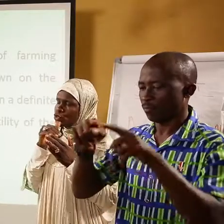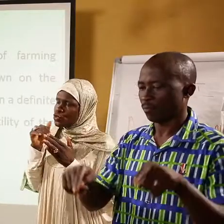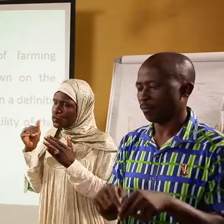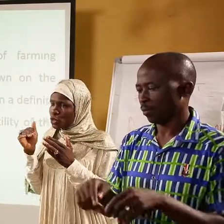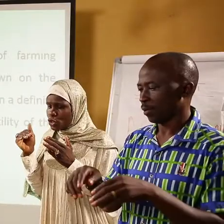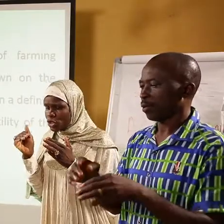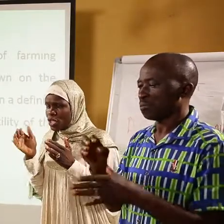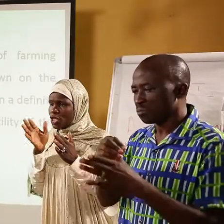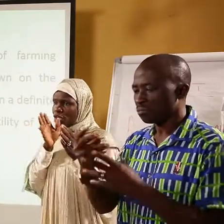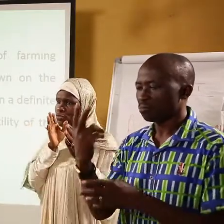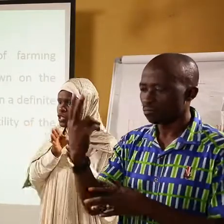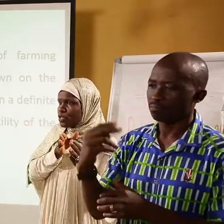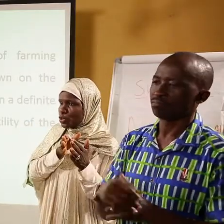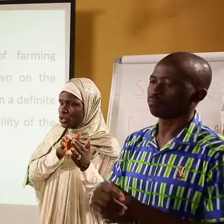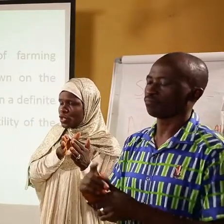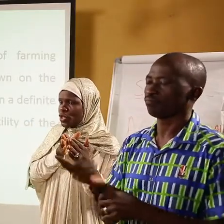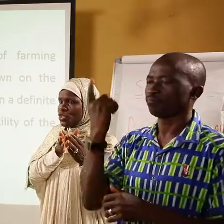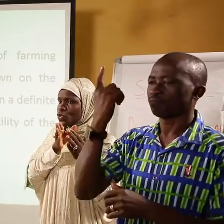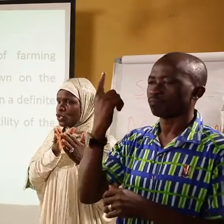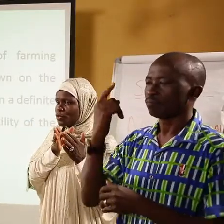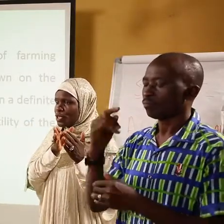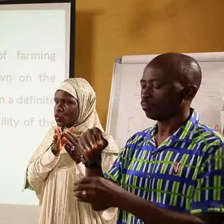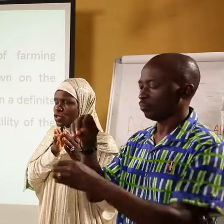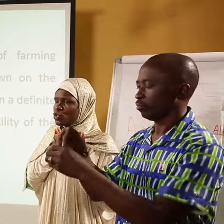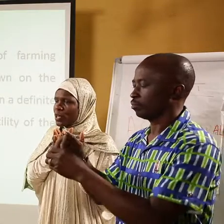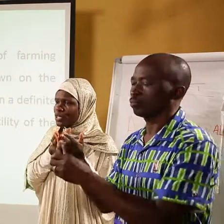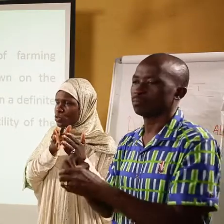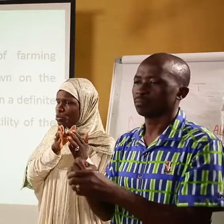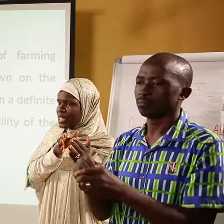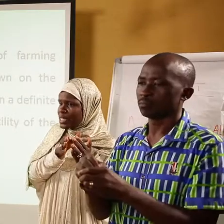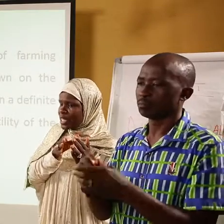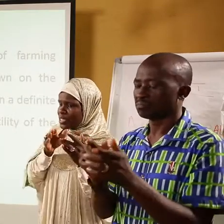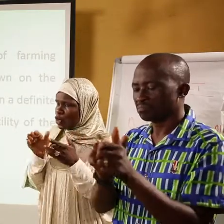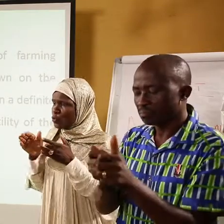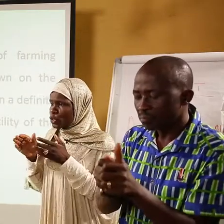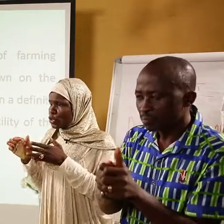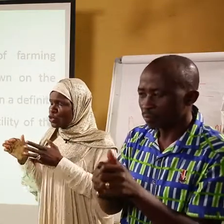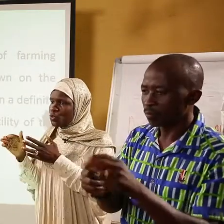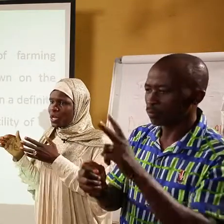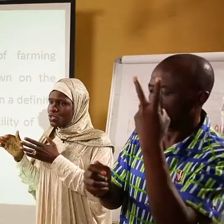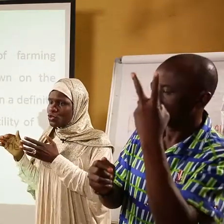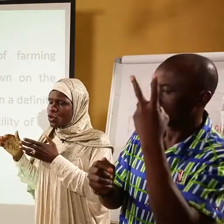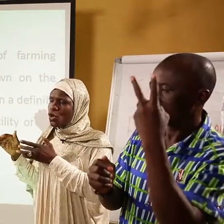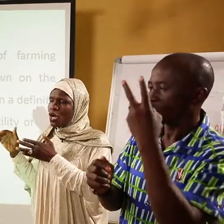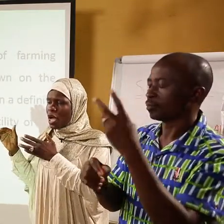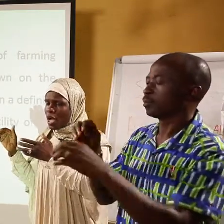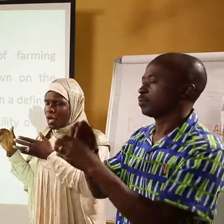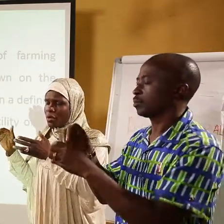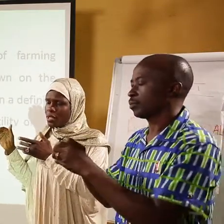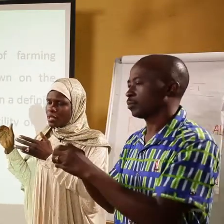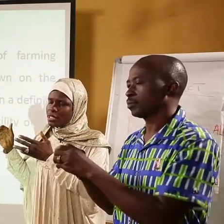or into two portions, the first portion you cultivate what? You plant your maize. Second portion you plant